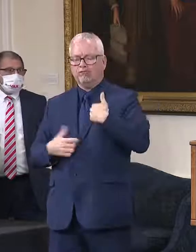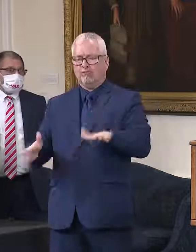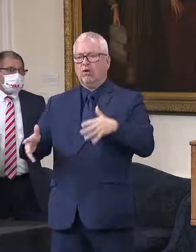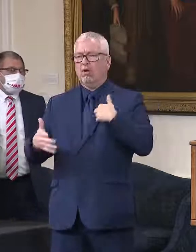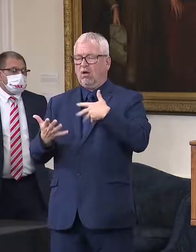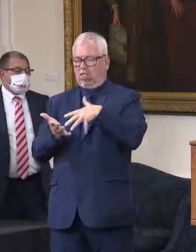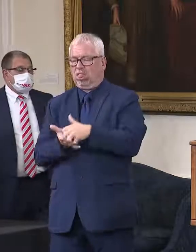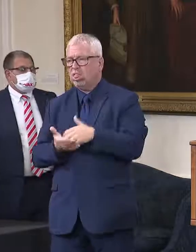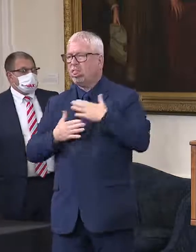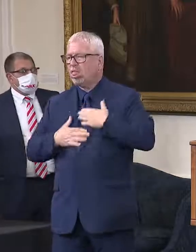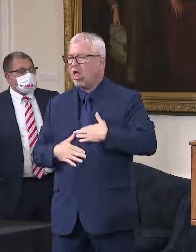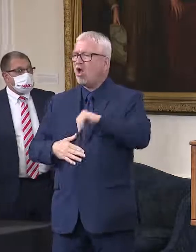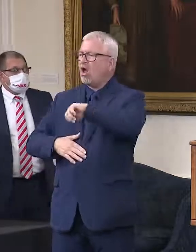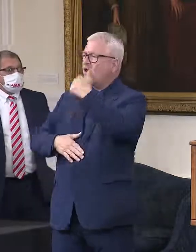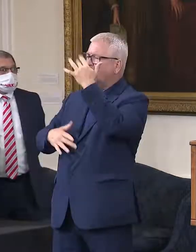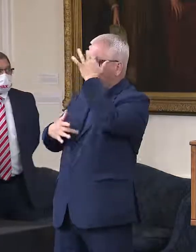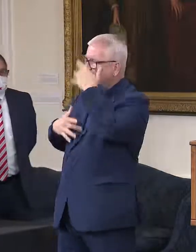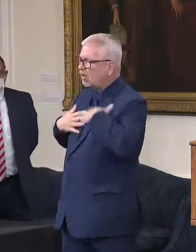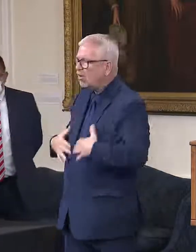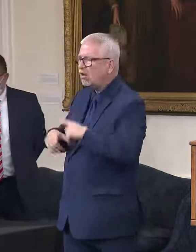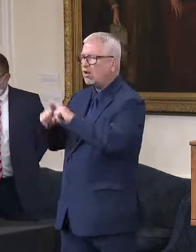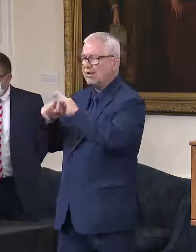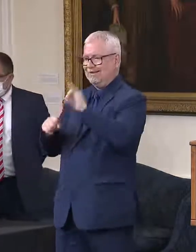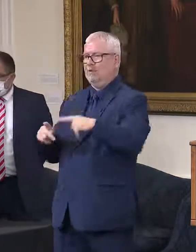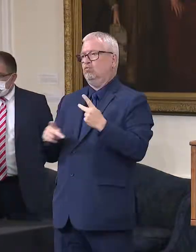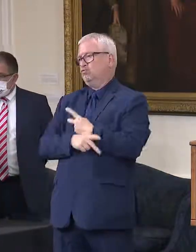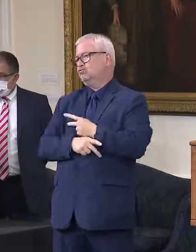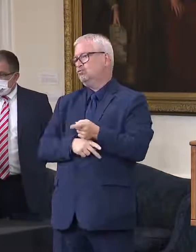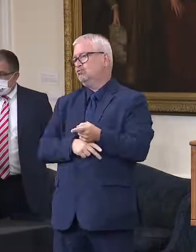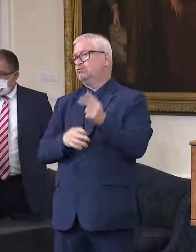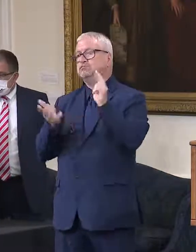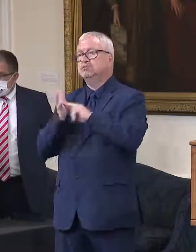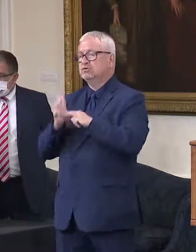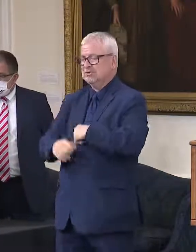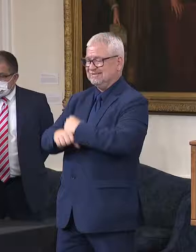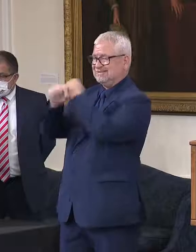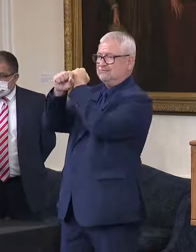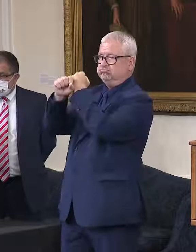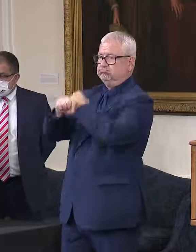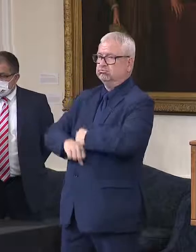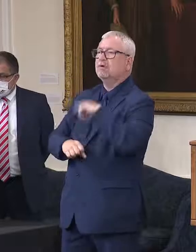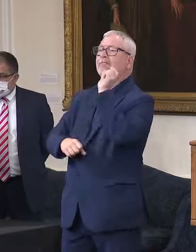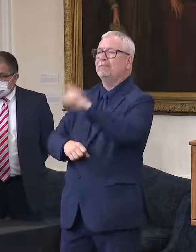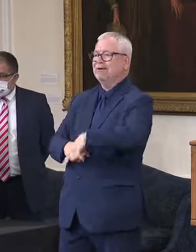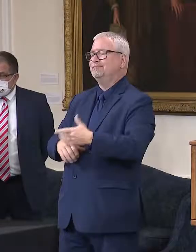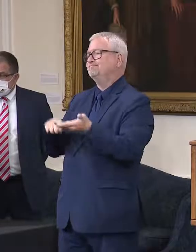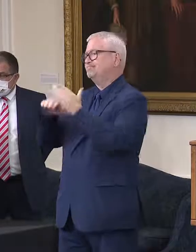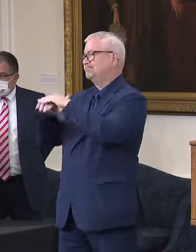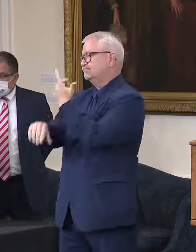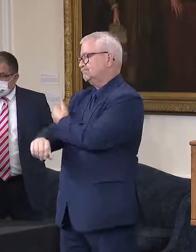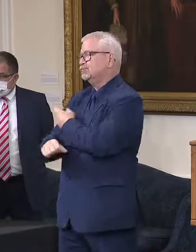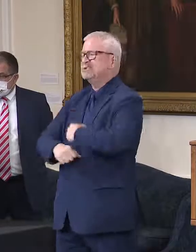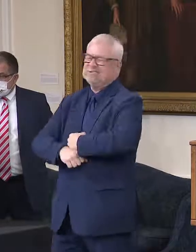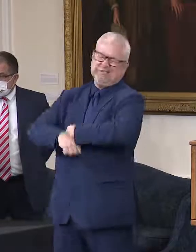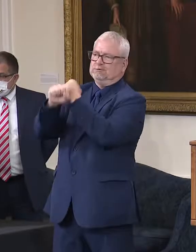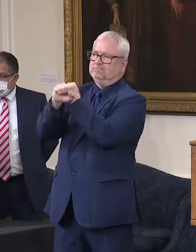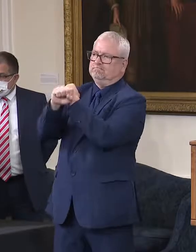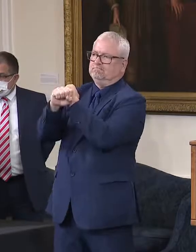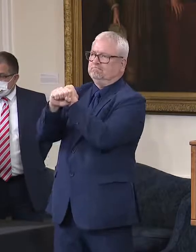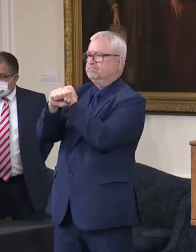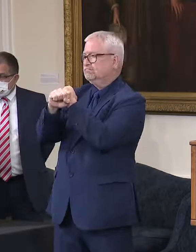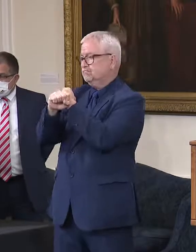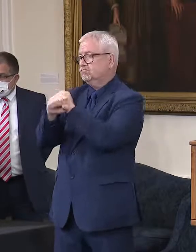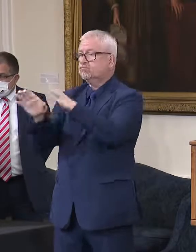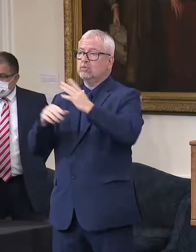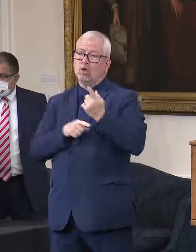most vulnerable. Our vaccination efforts in Maryland began 11 months ago at the end of last year with